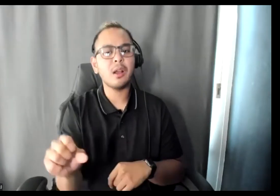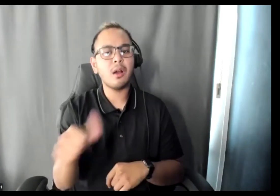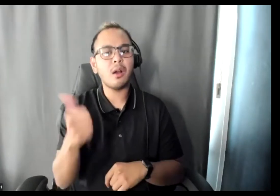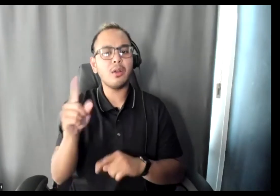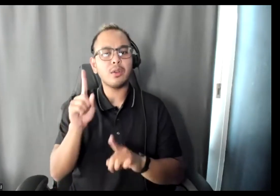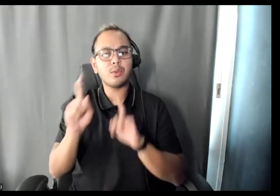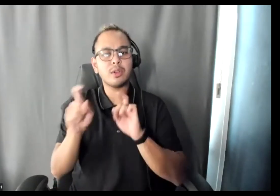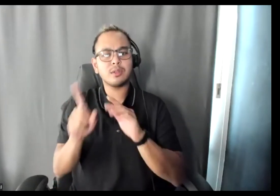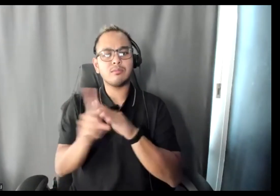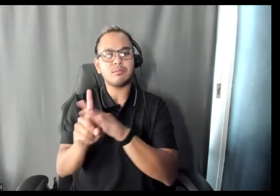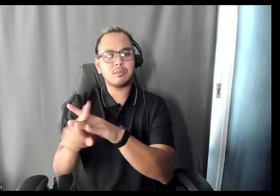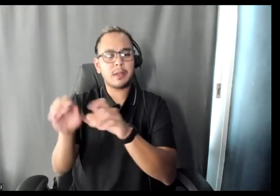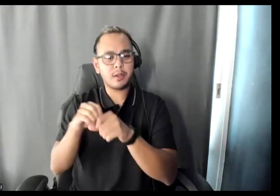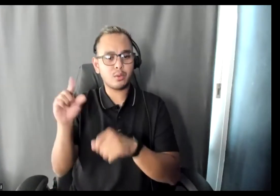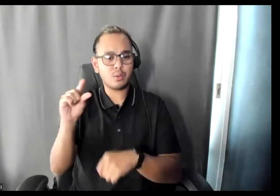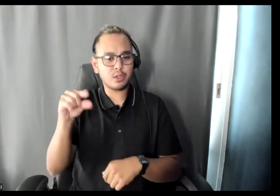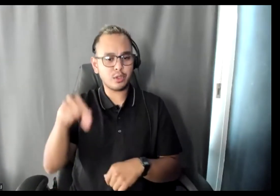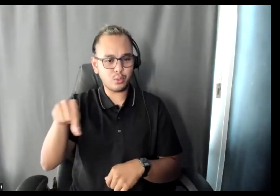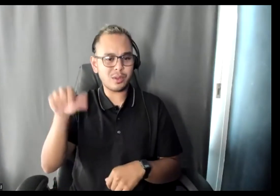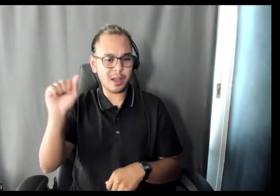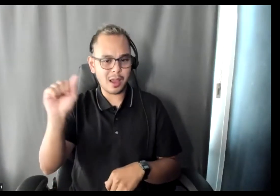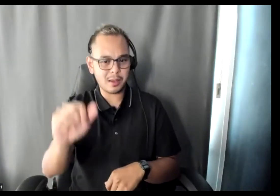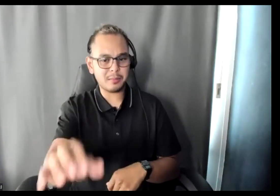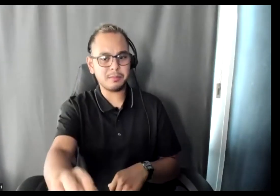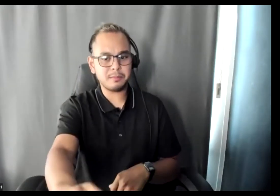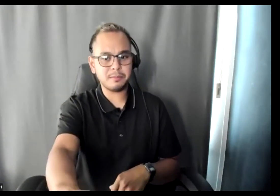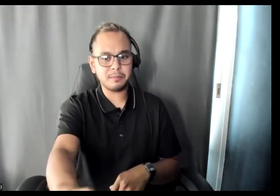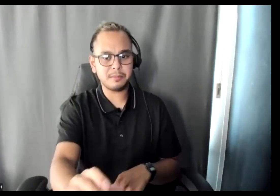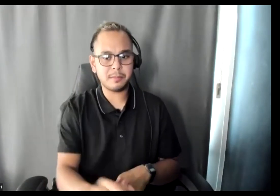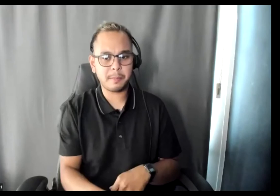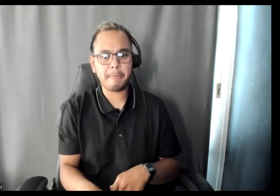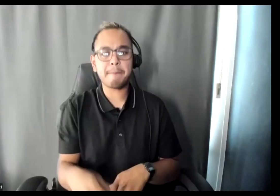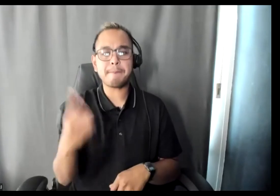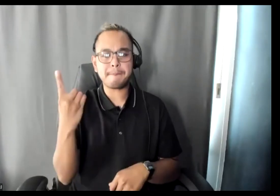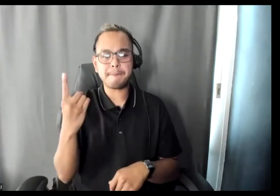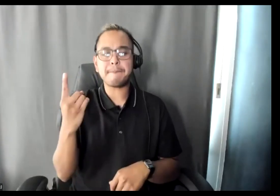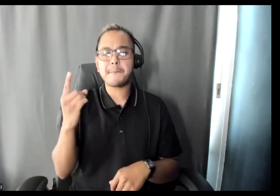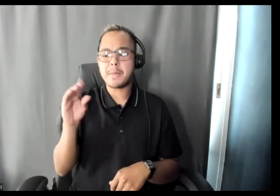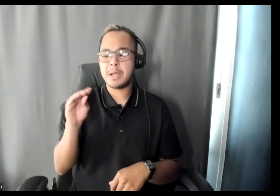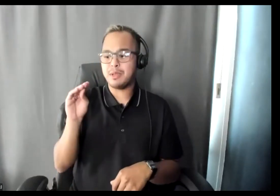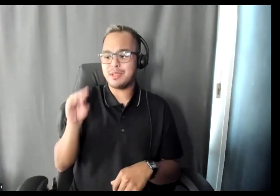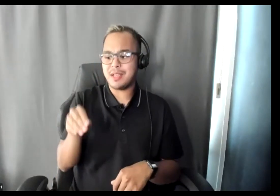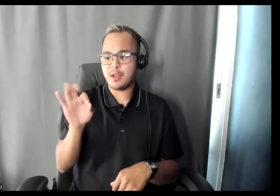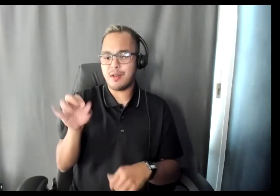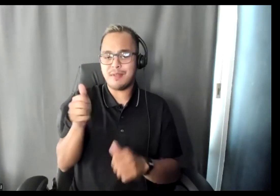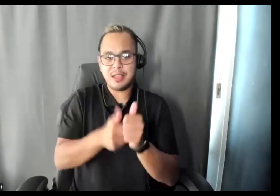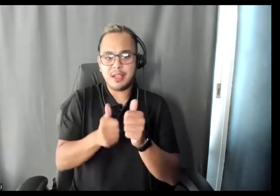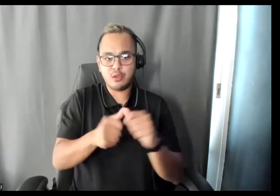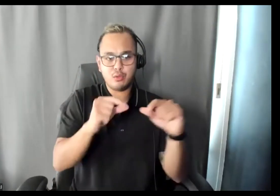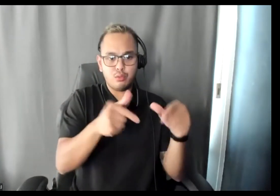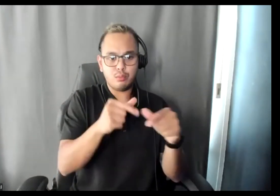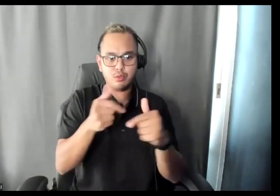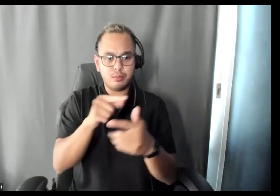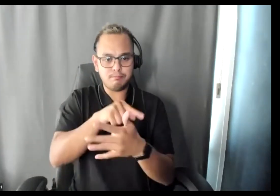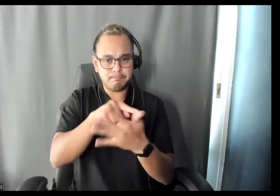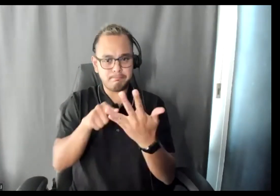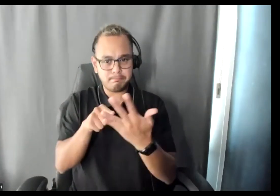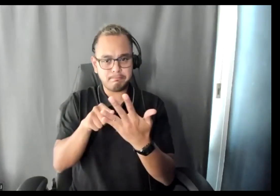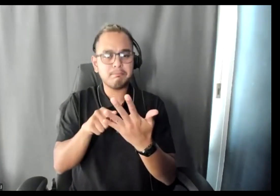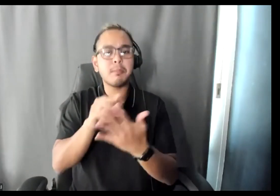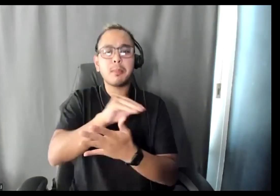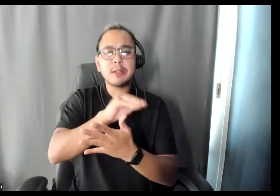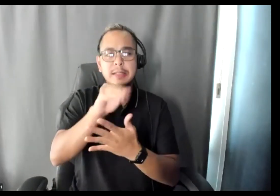Q&A. One of the is the percentages for each of the groups across the segment. Folks are asking a little questions about